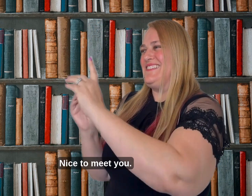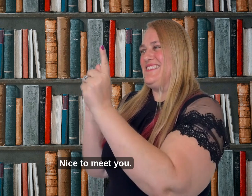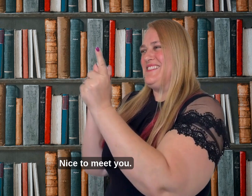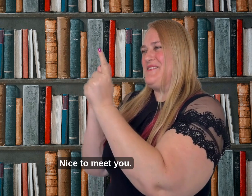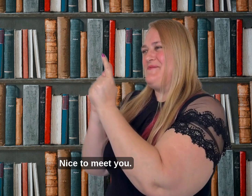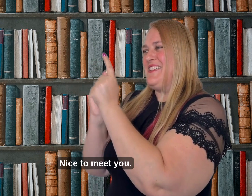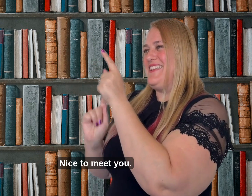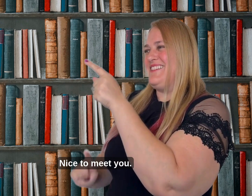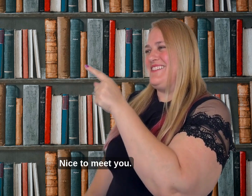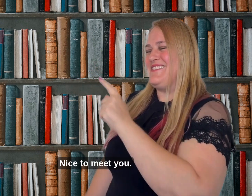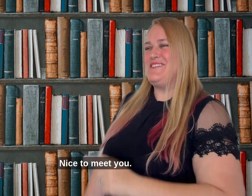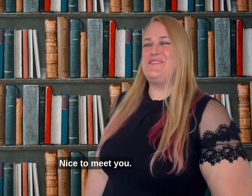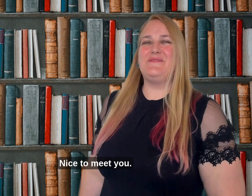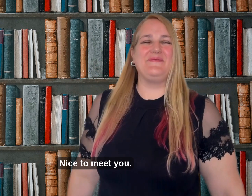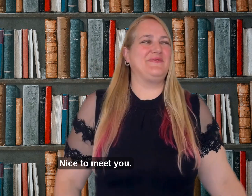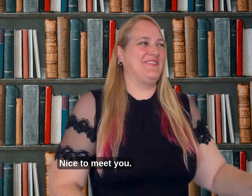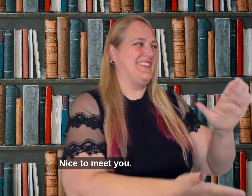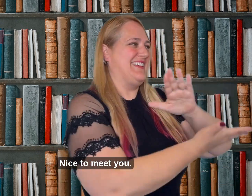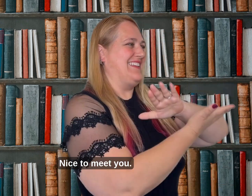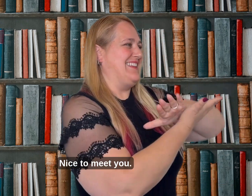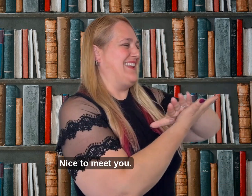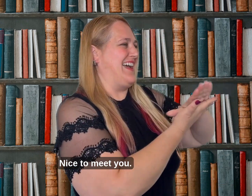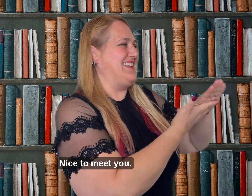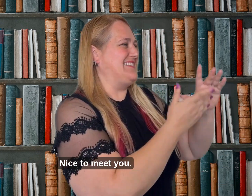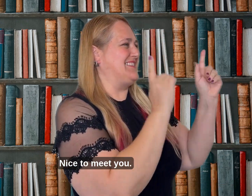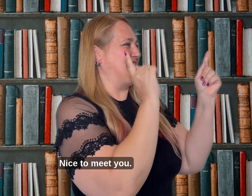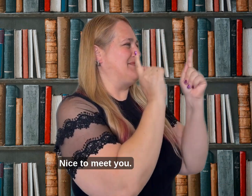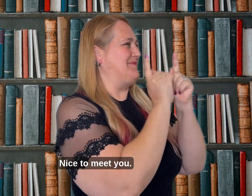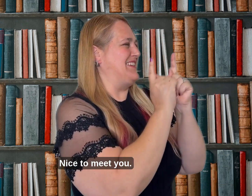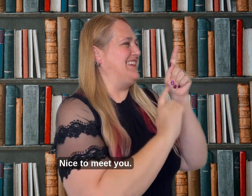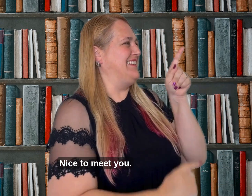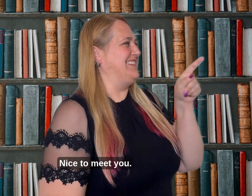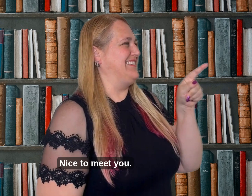Nice to meet you. Nice to meet